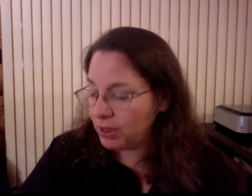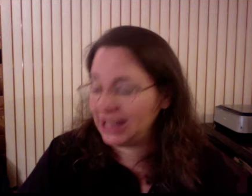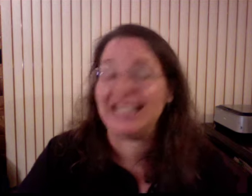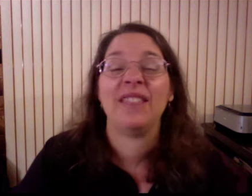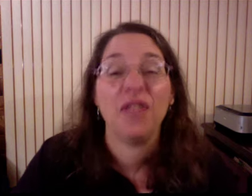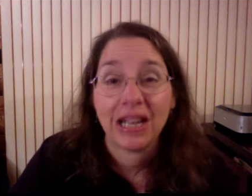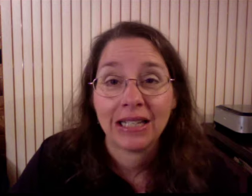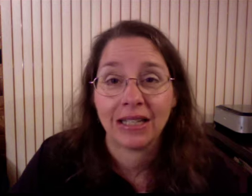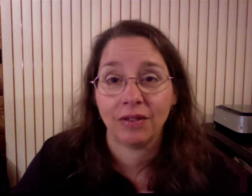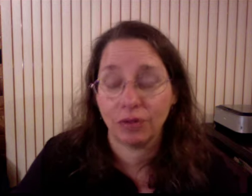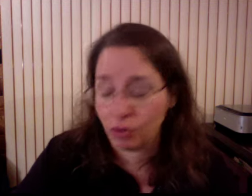the definitive rest